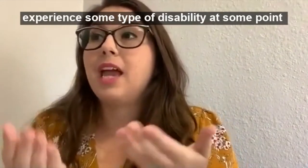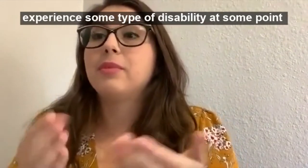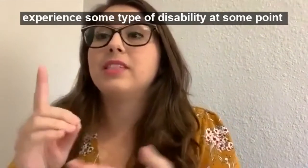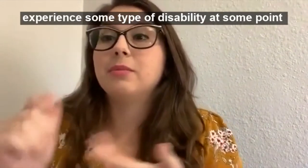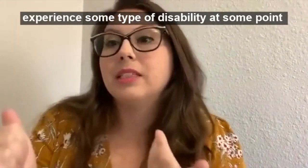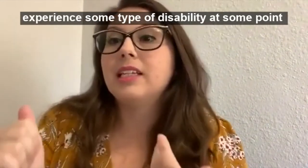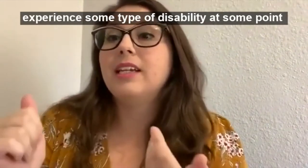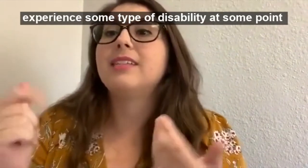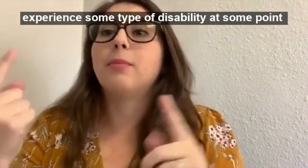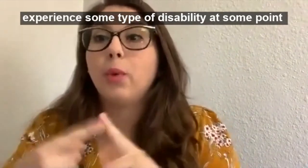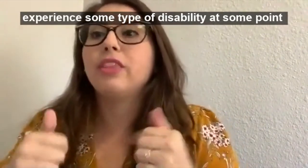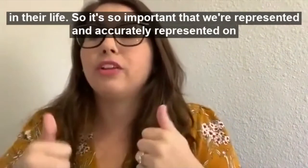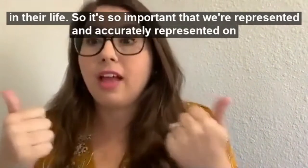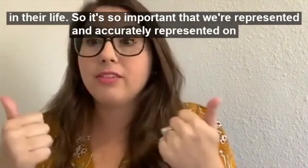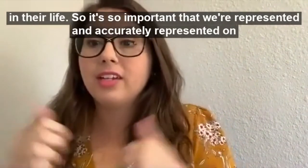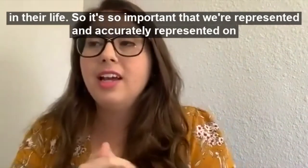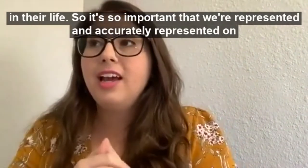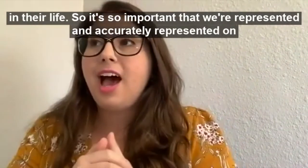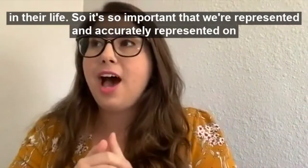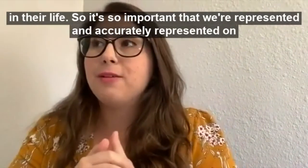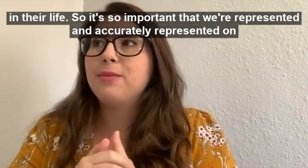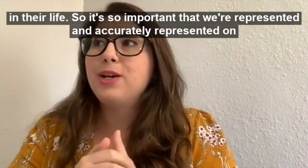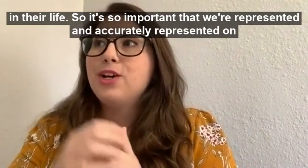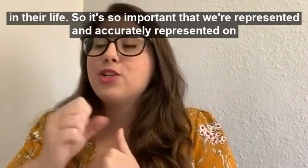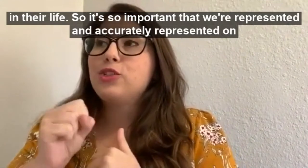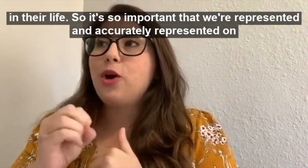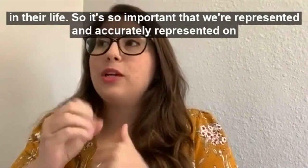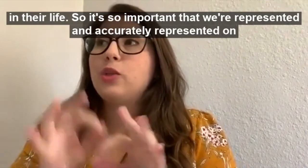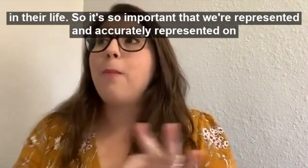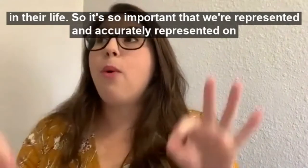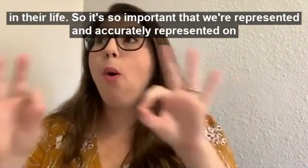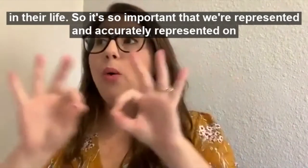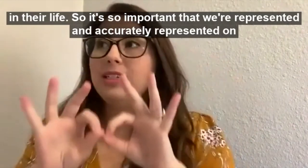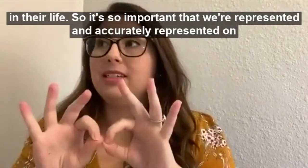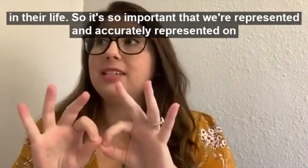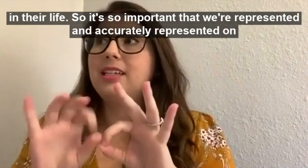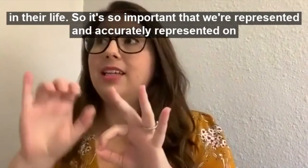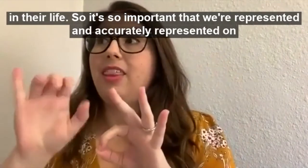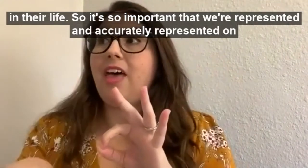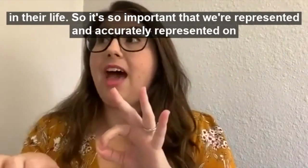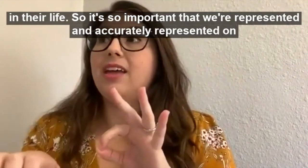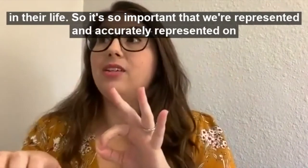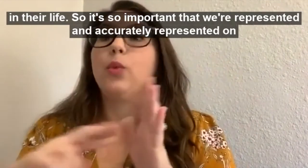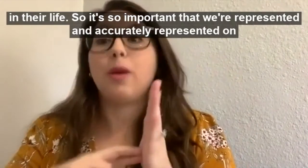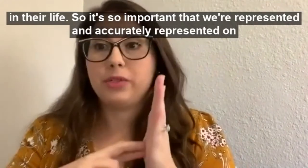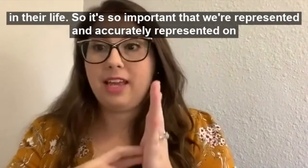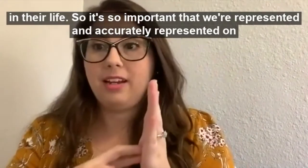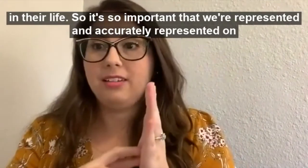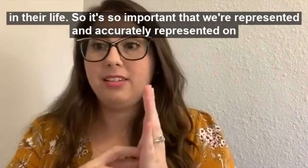of disability at some point in their life. So it's so important that we're represented